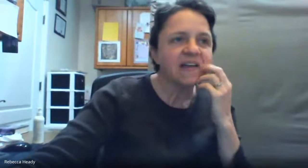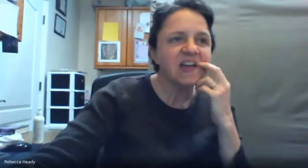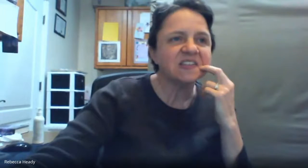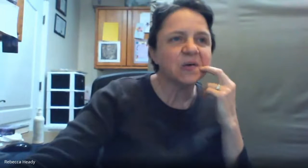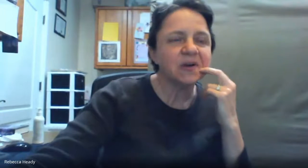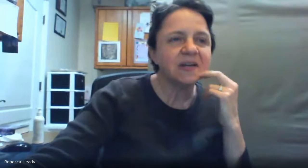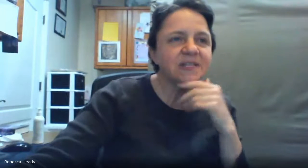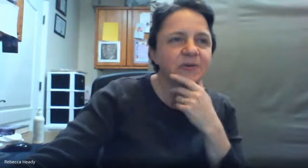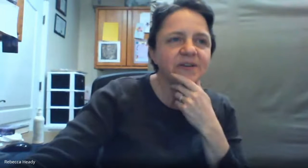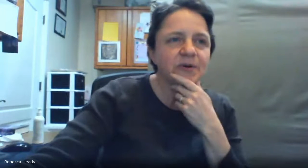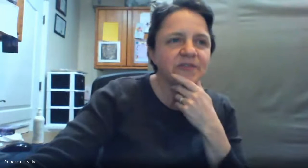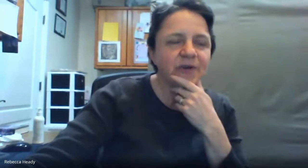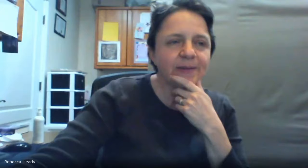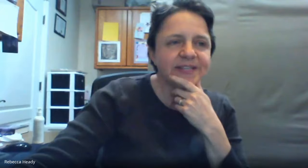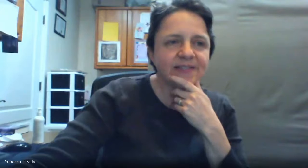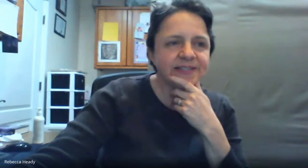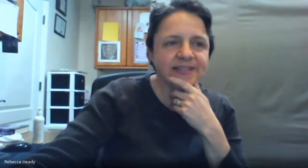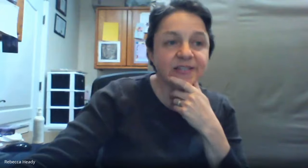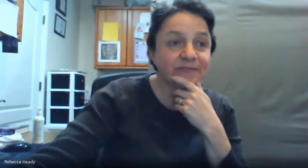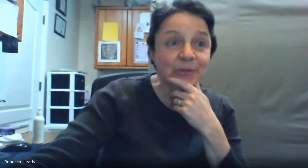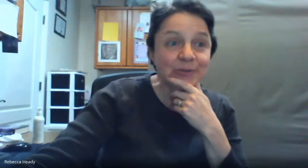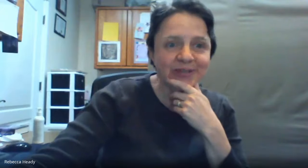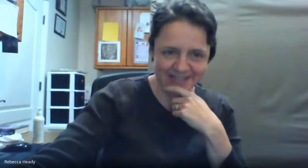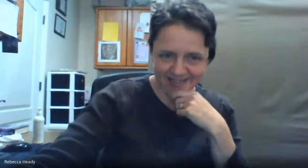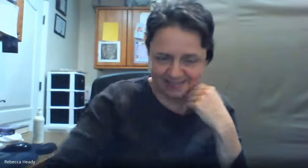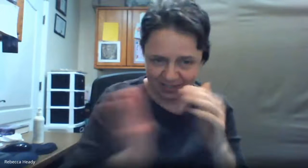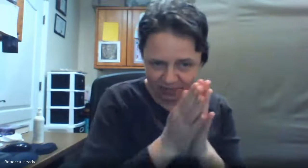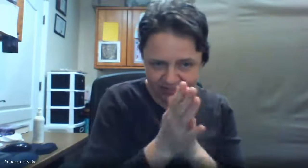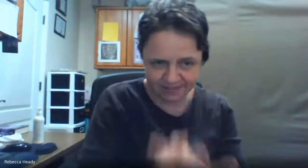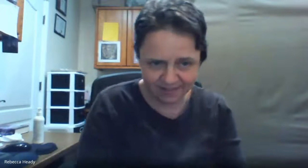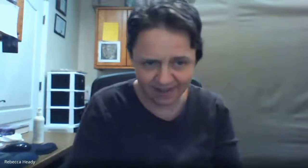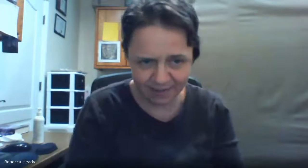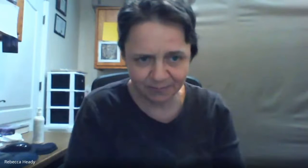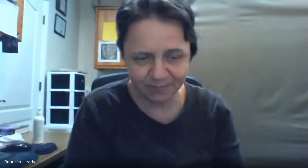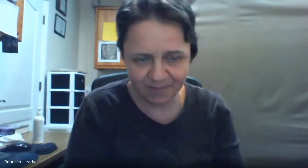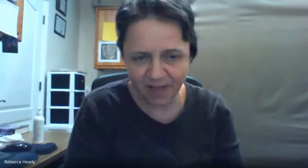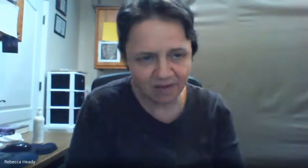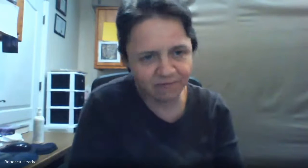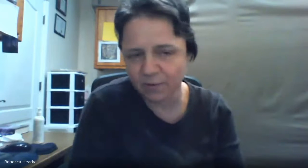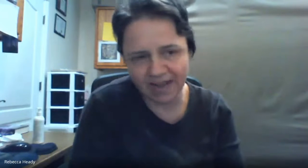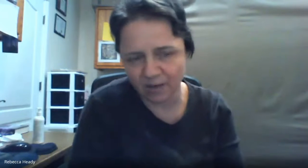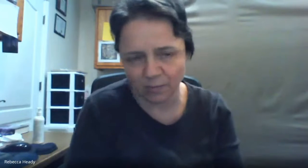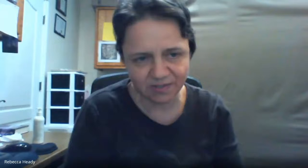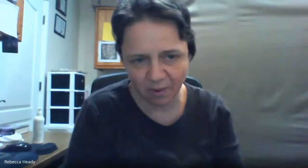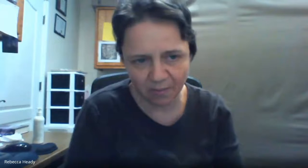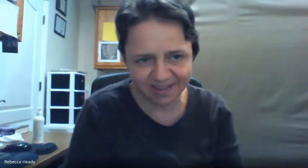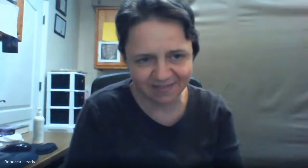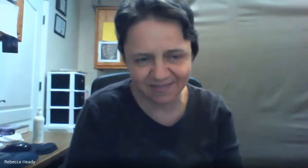Okay, so we're going to be doing most of the vocab today in this lesson is food. Super fun. I think food and animals are probably,